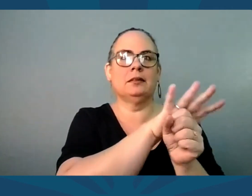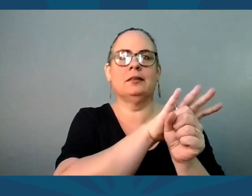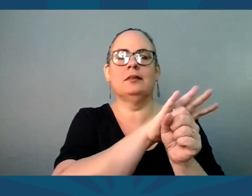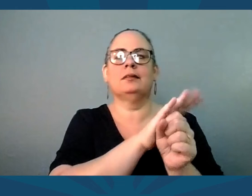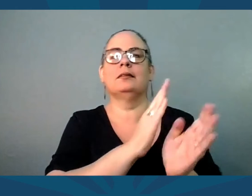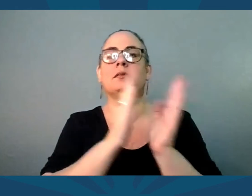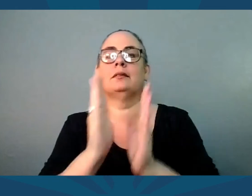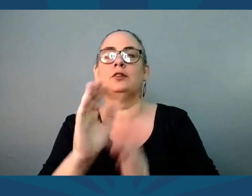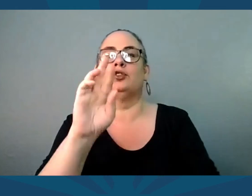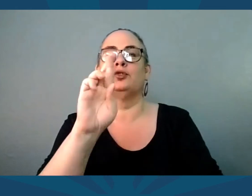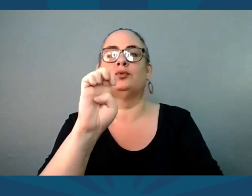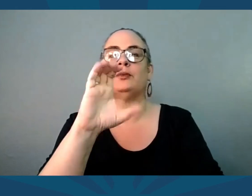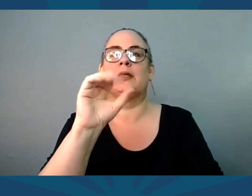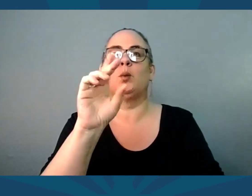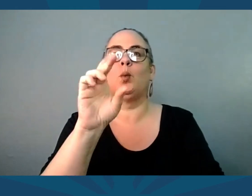County,